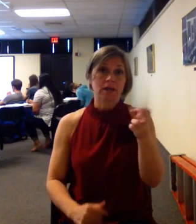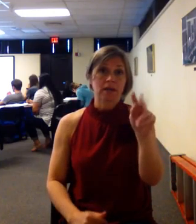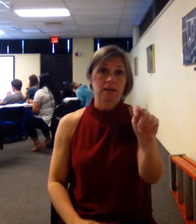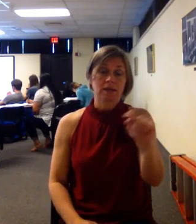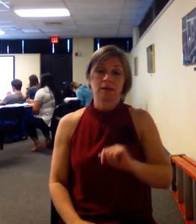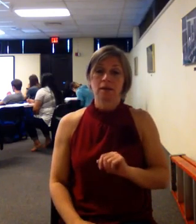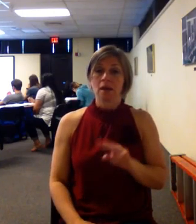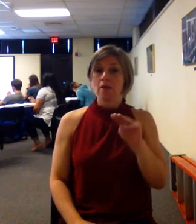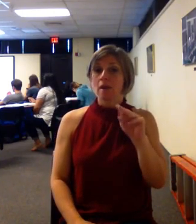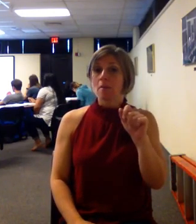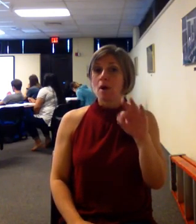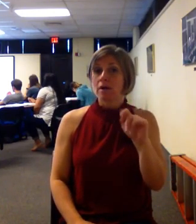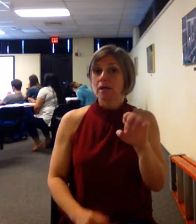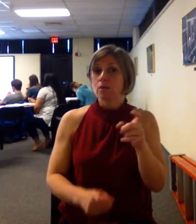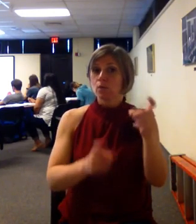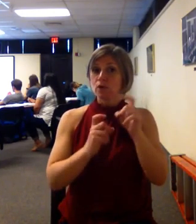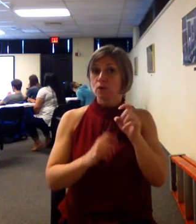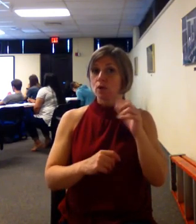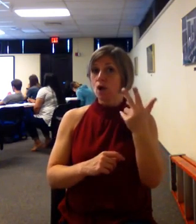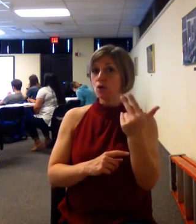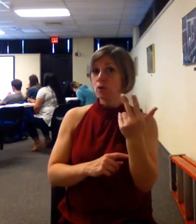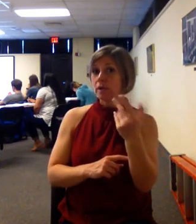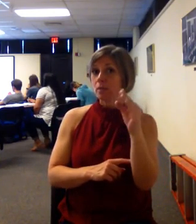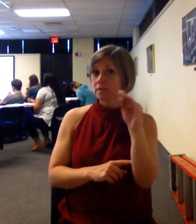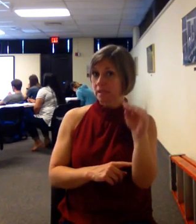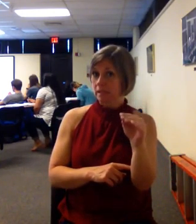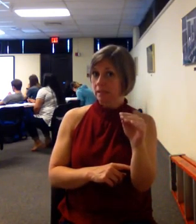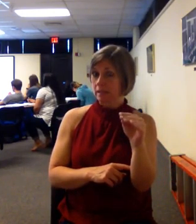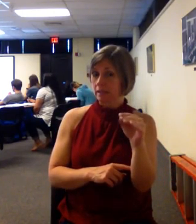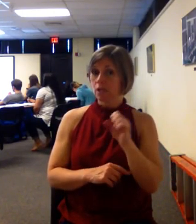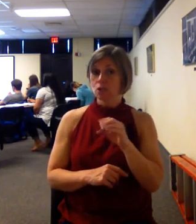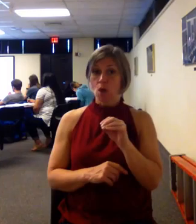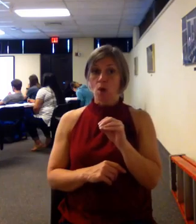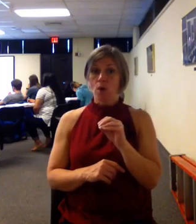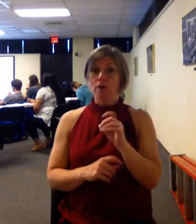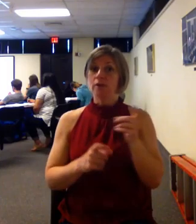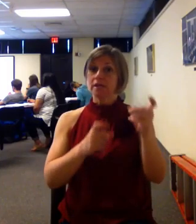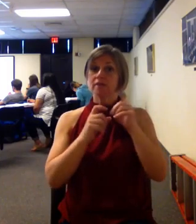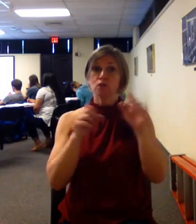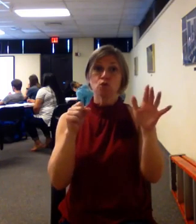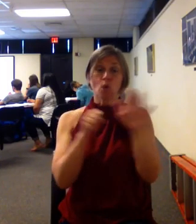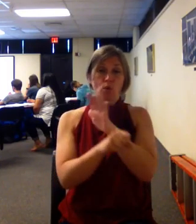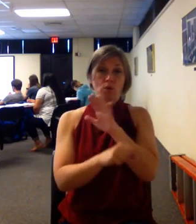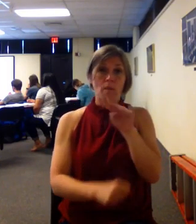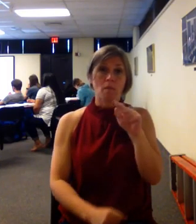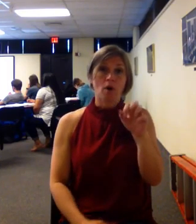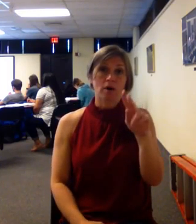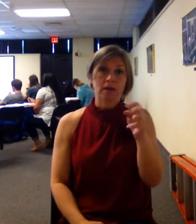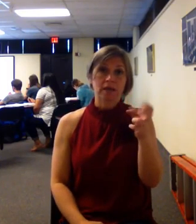return 13%. So since they're giving you total market, you have to subtract out that